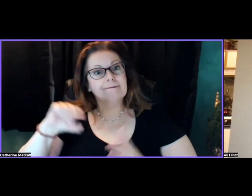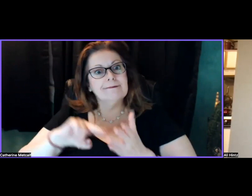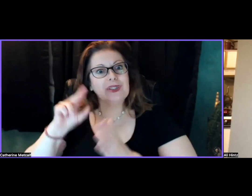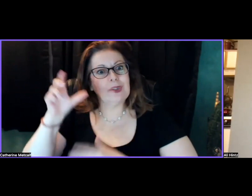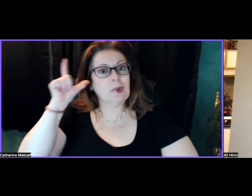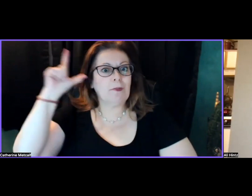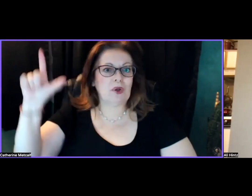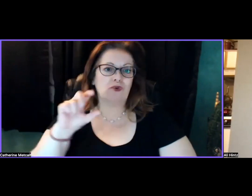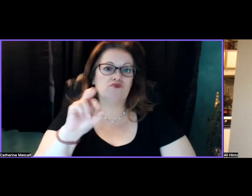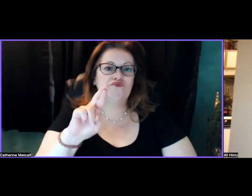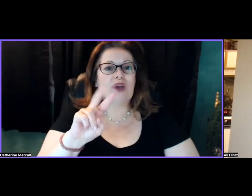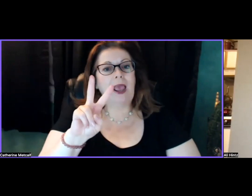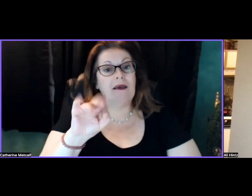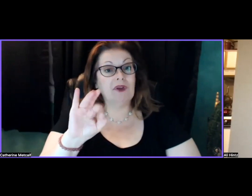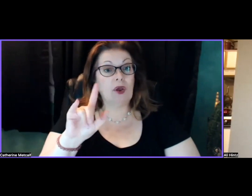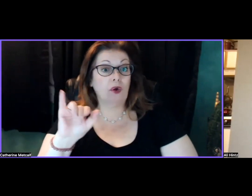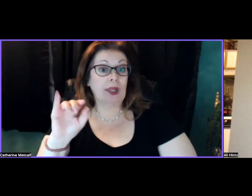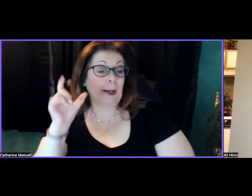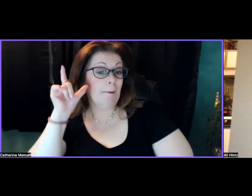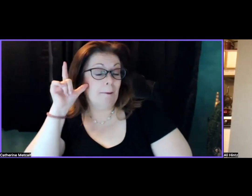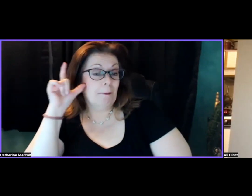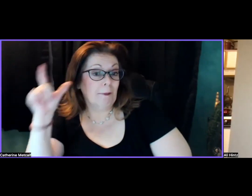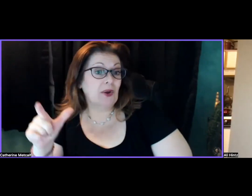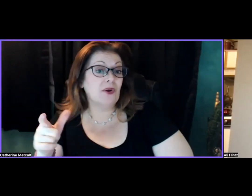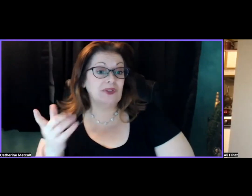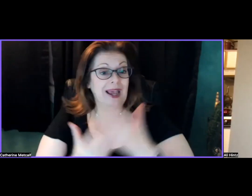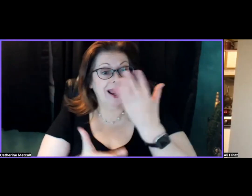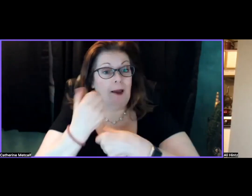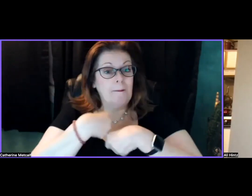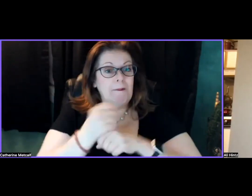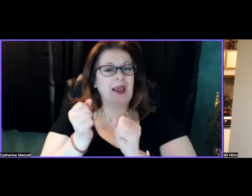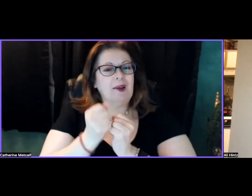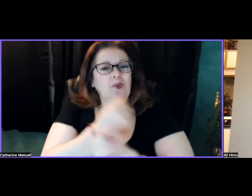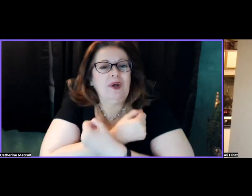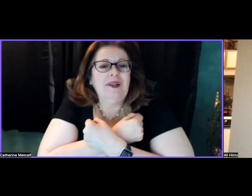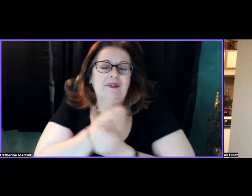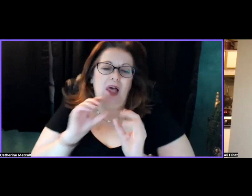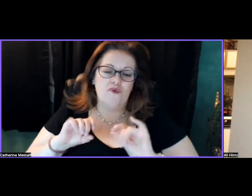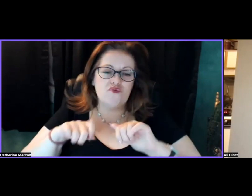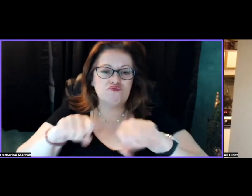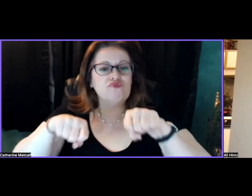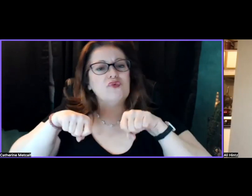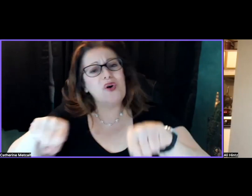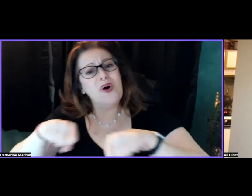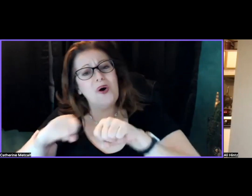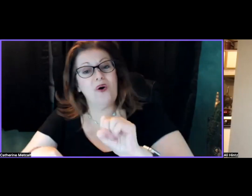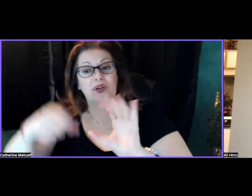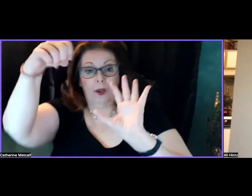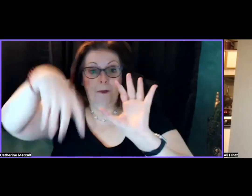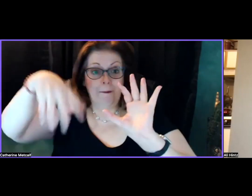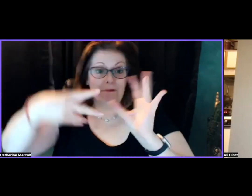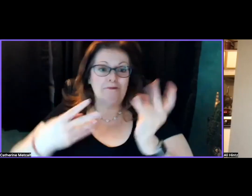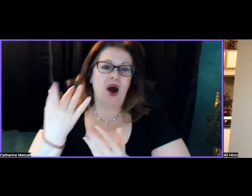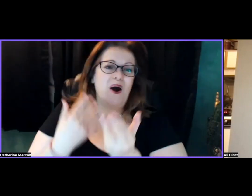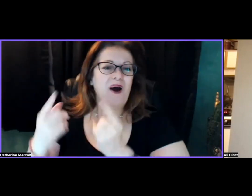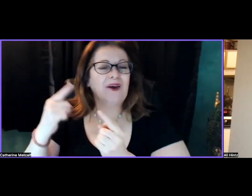moons, handmade with love, rolled with a broomstick, boiled to perfection. Yes, tonight we'll eat